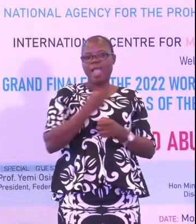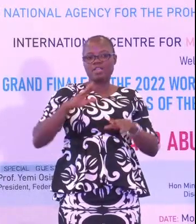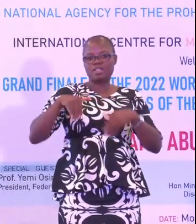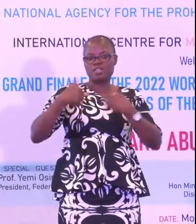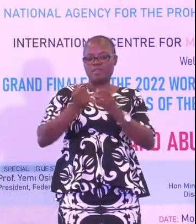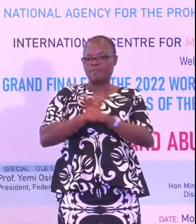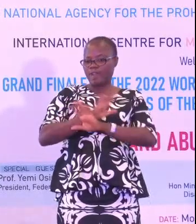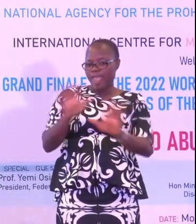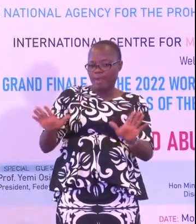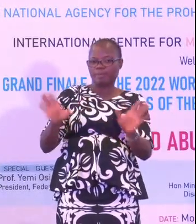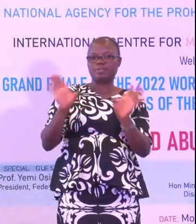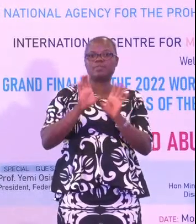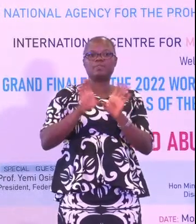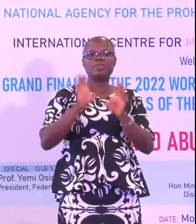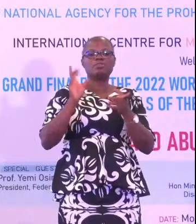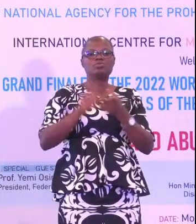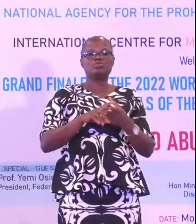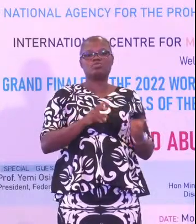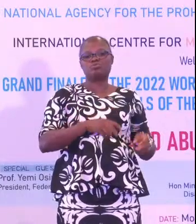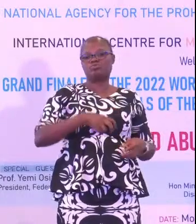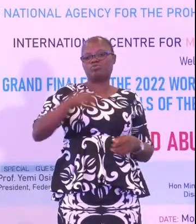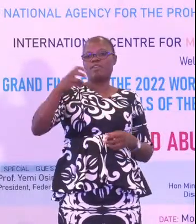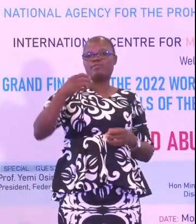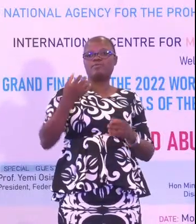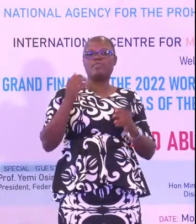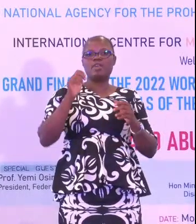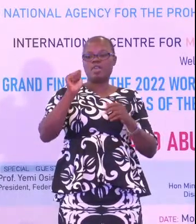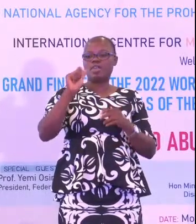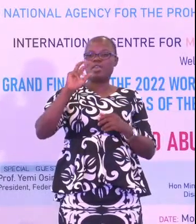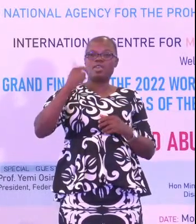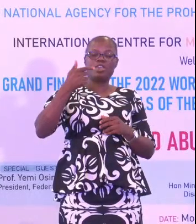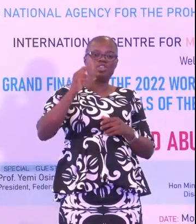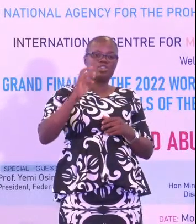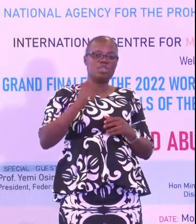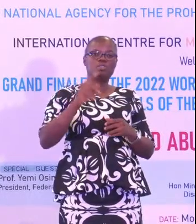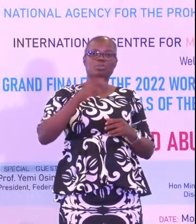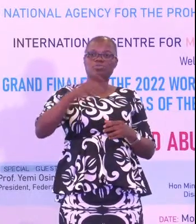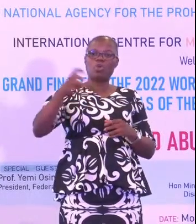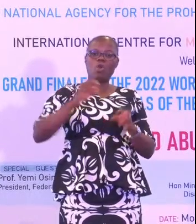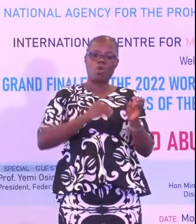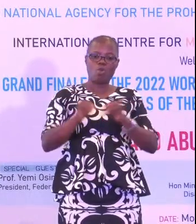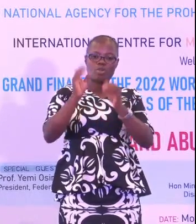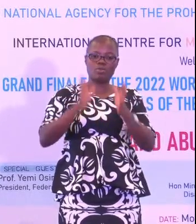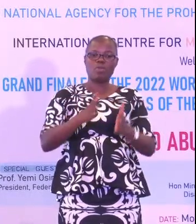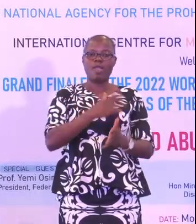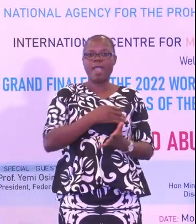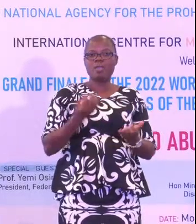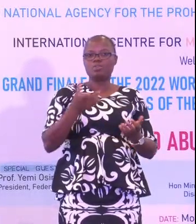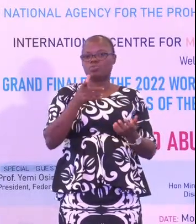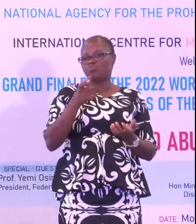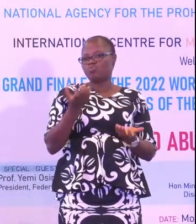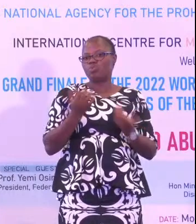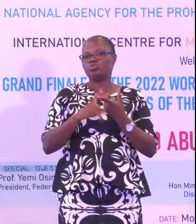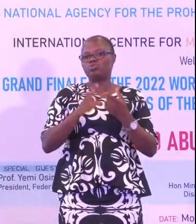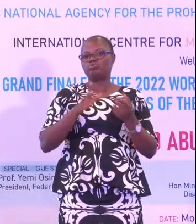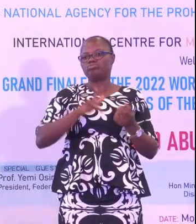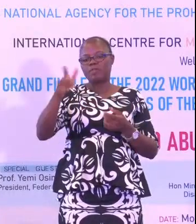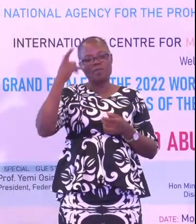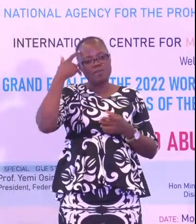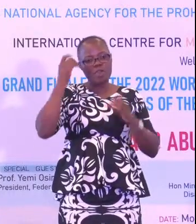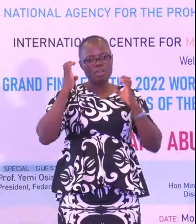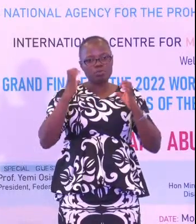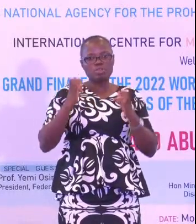clearance certificates to travel agents, tour operators, and intending travelers for educational,